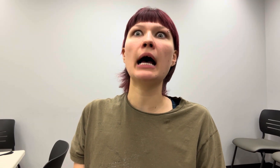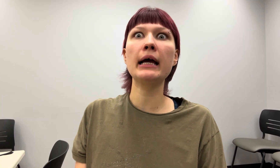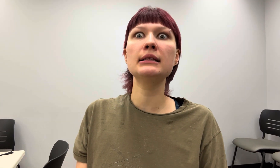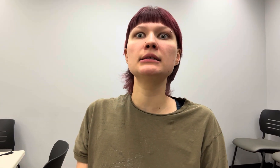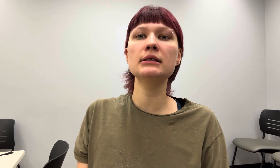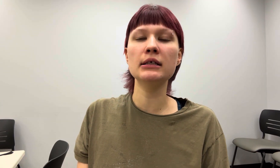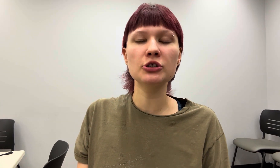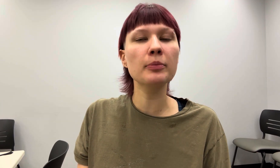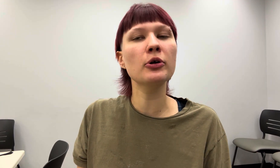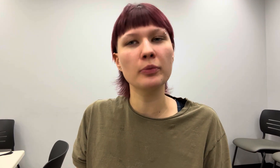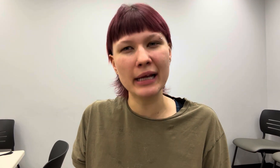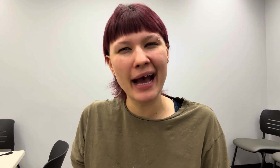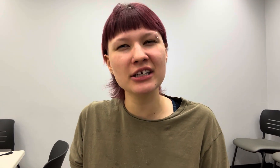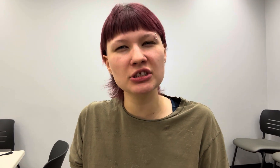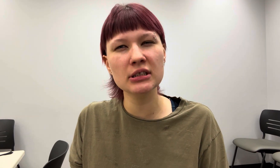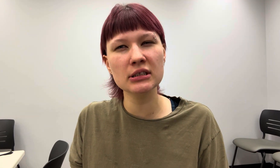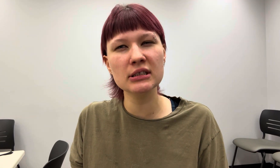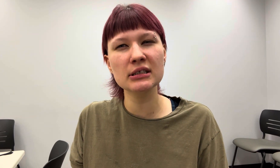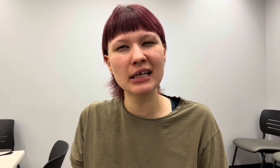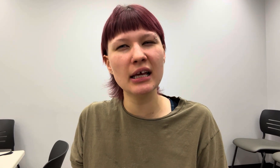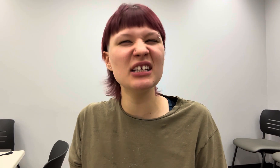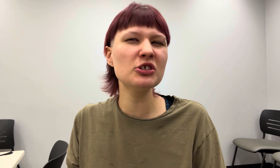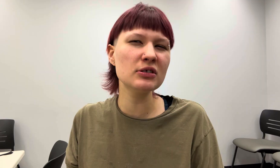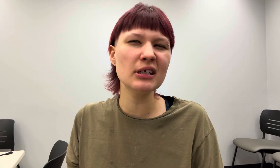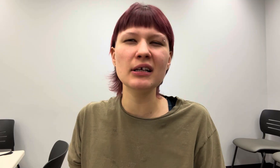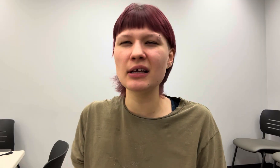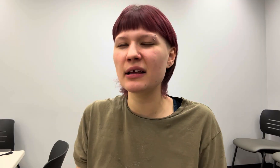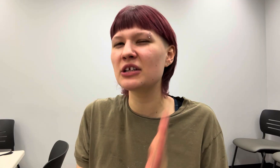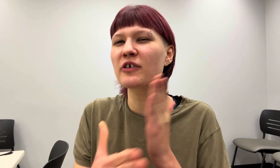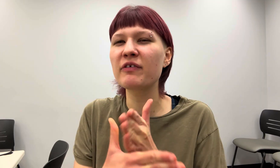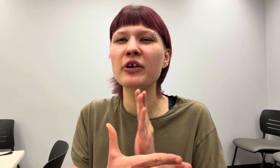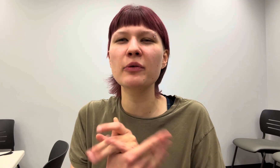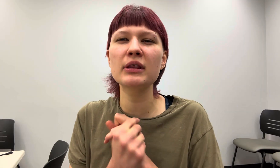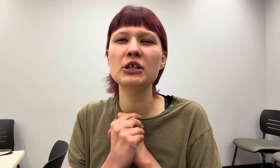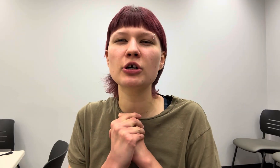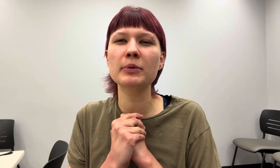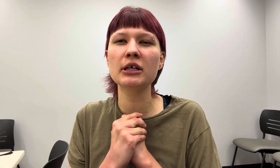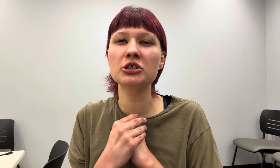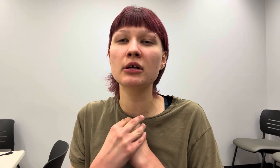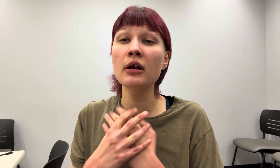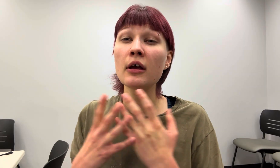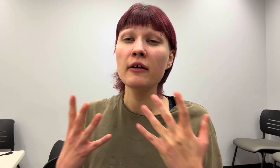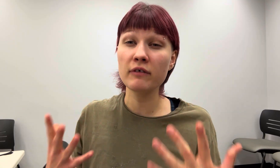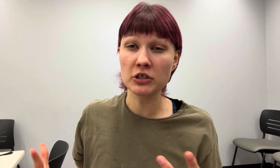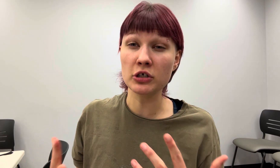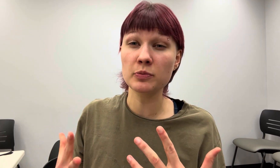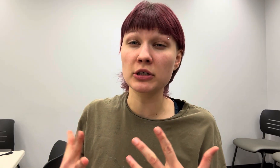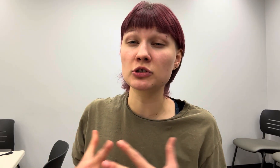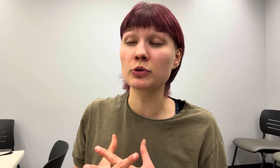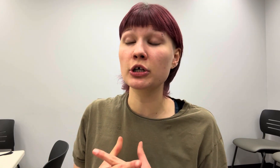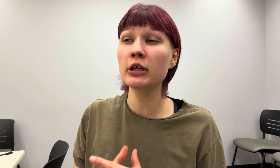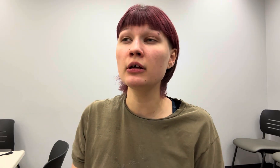besides interpreter reactions interfering with the interpretation, facial expressions were good.